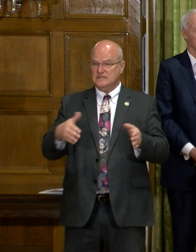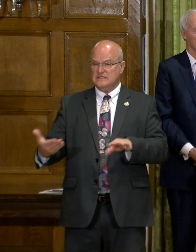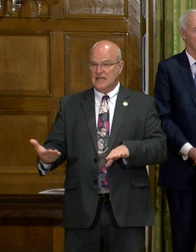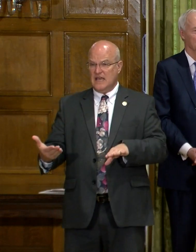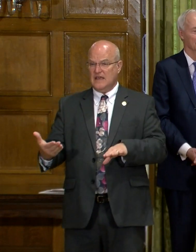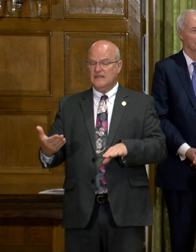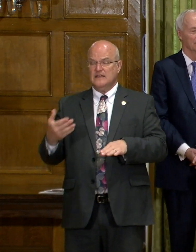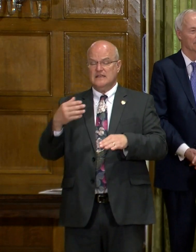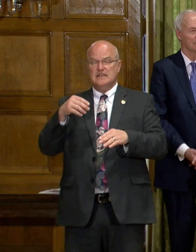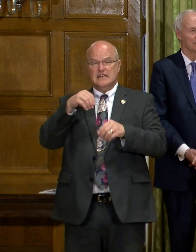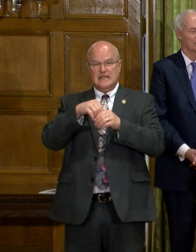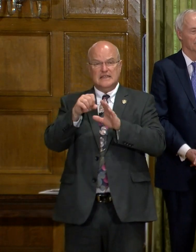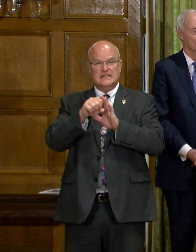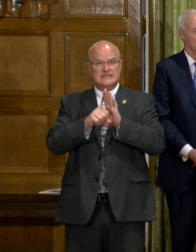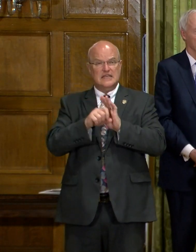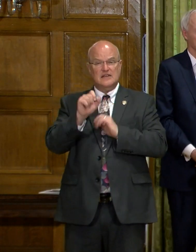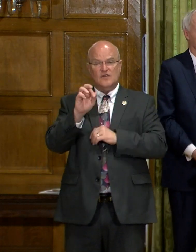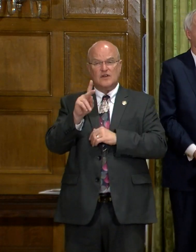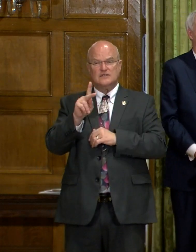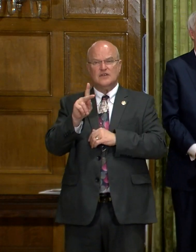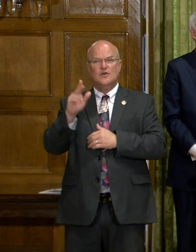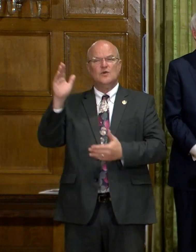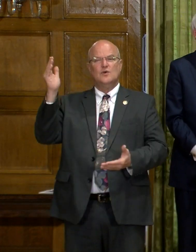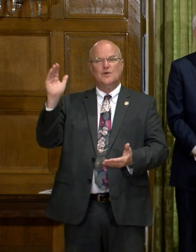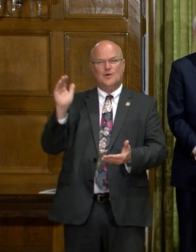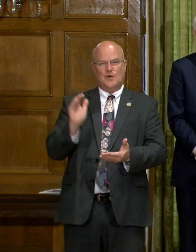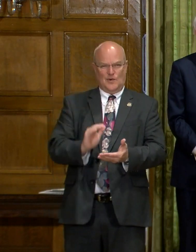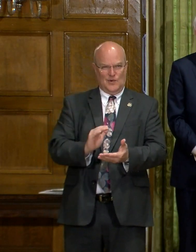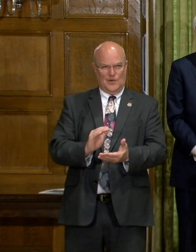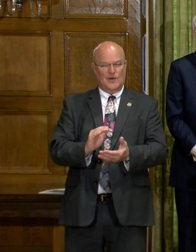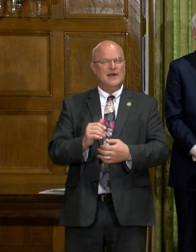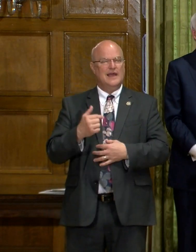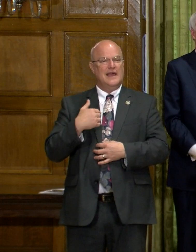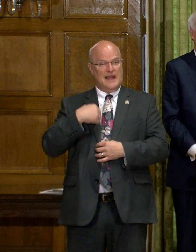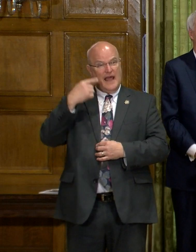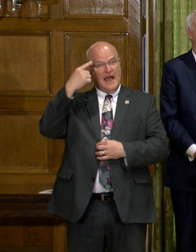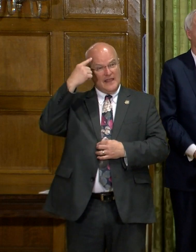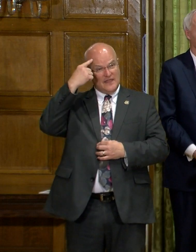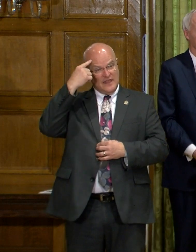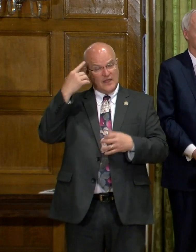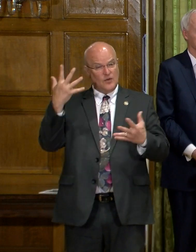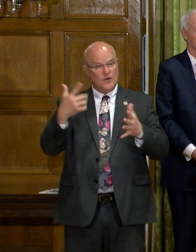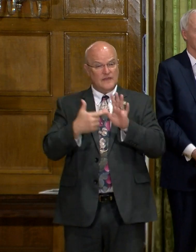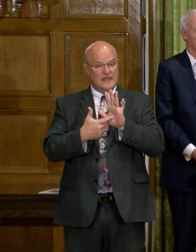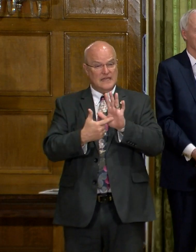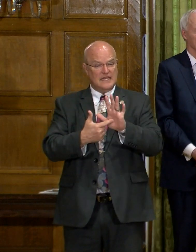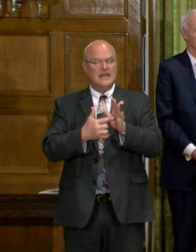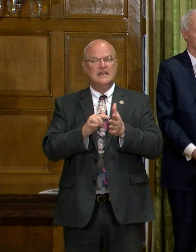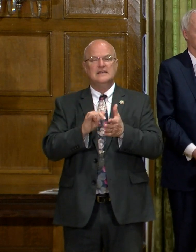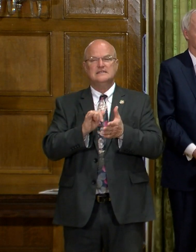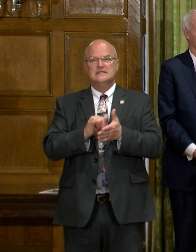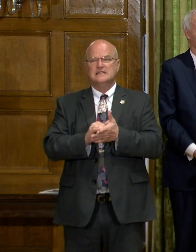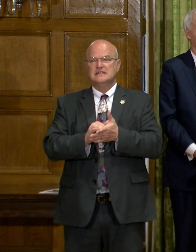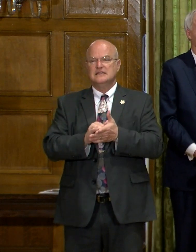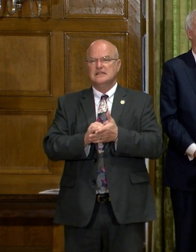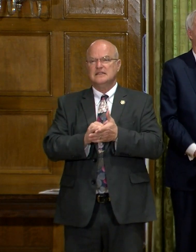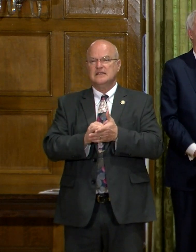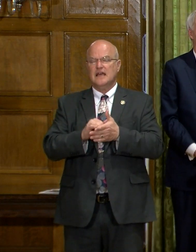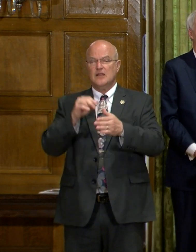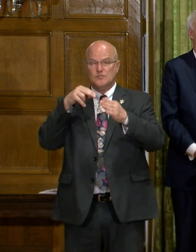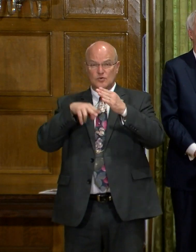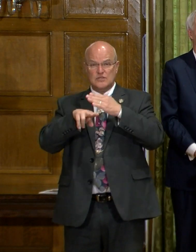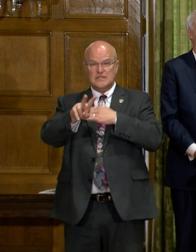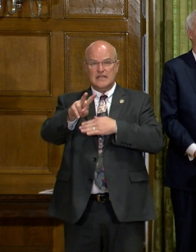deaths in the state of Arkansas have gone down. And I think that what that indicates is that the